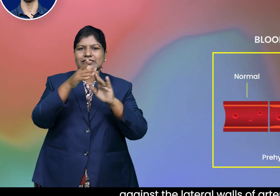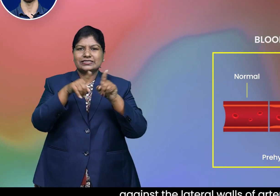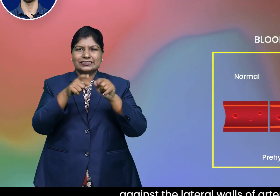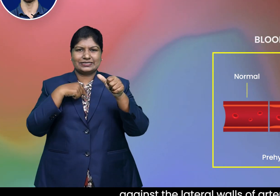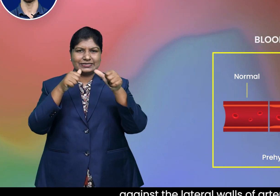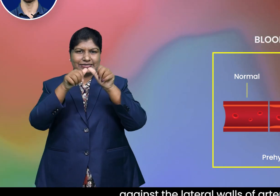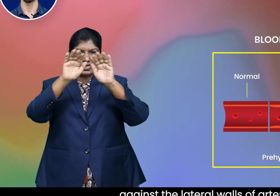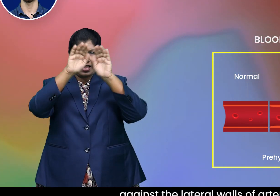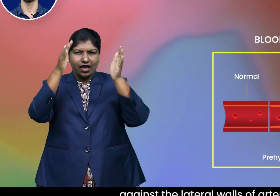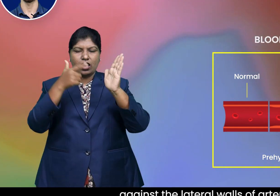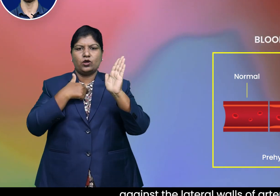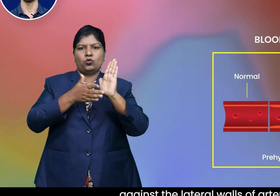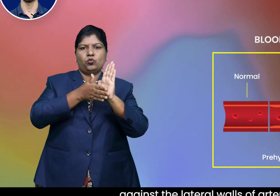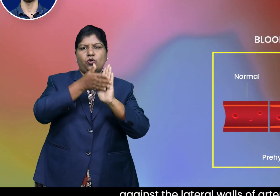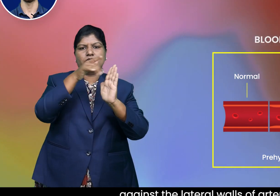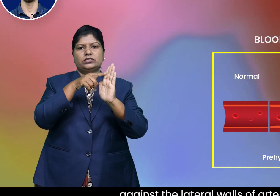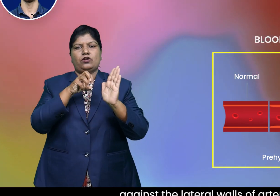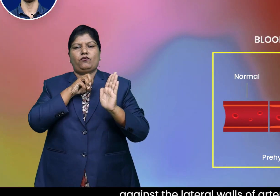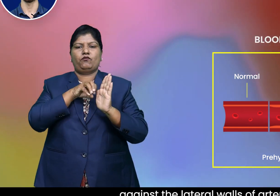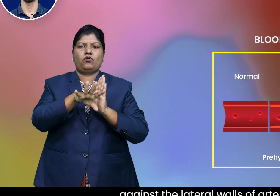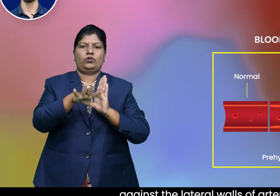arteries.